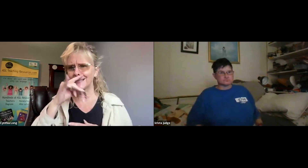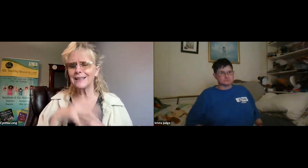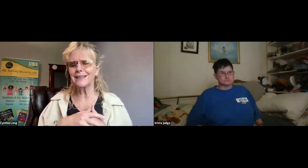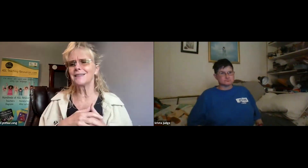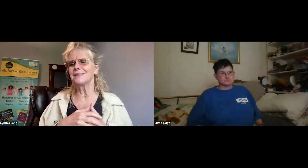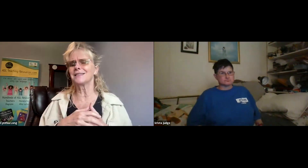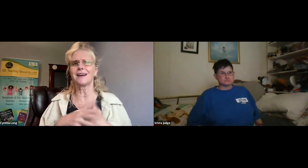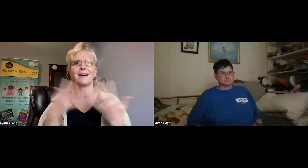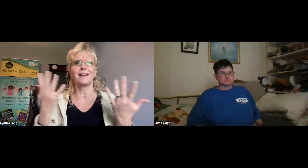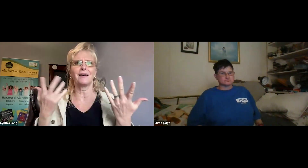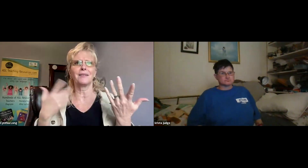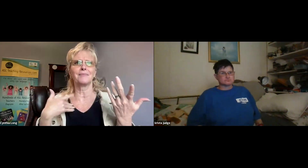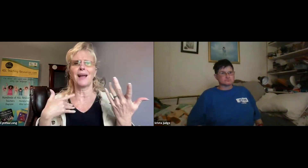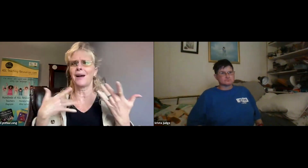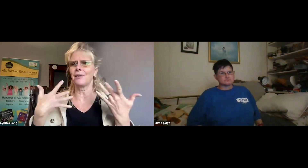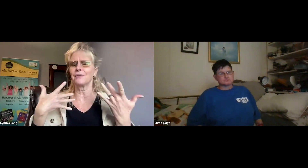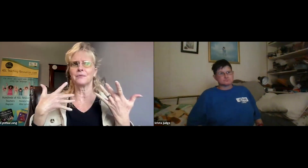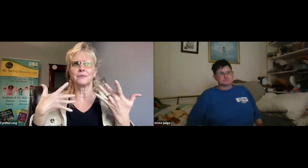the grandkids.